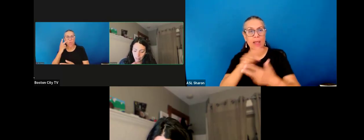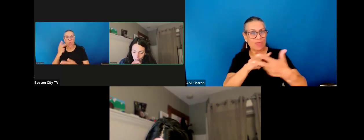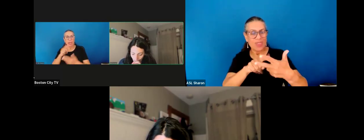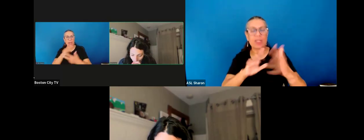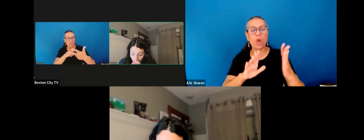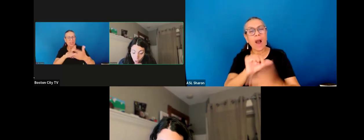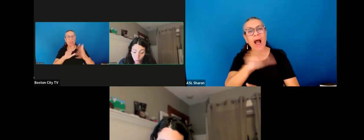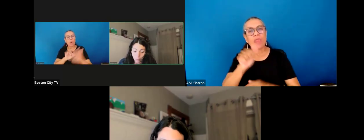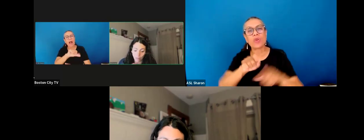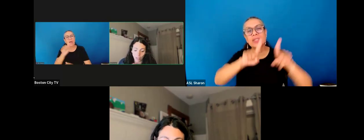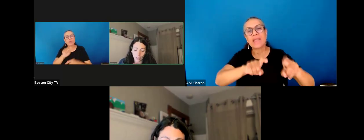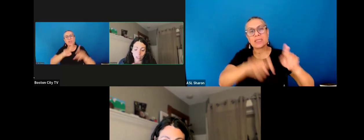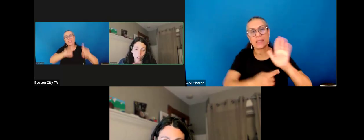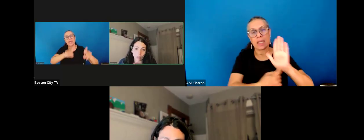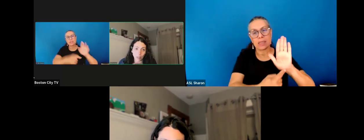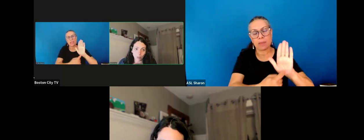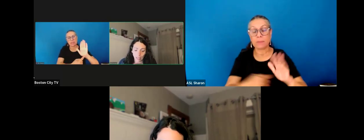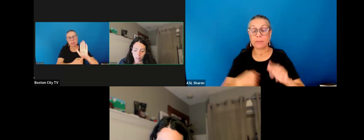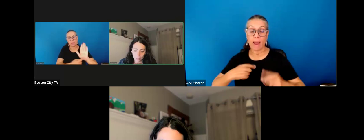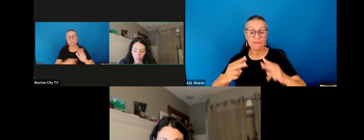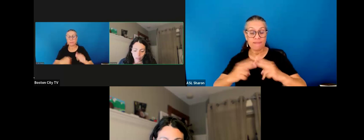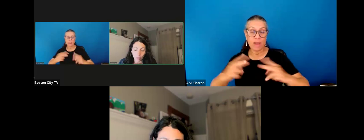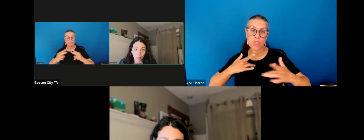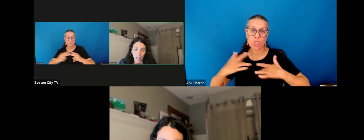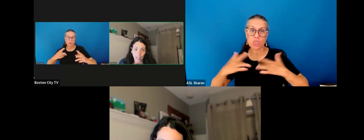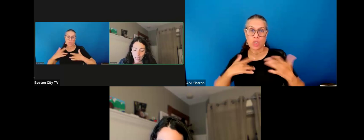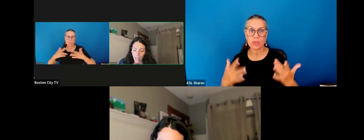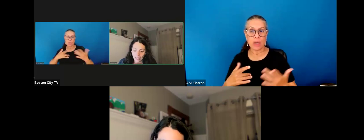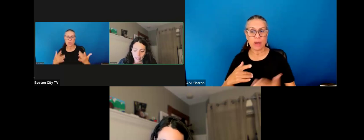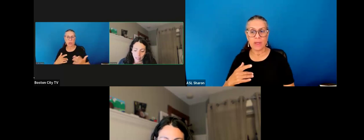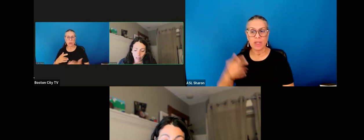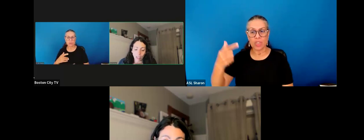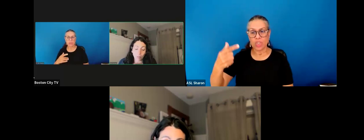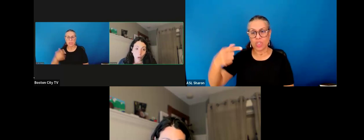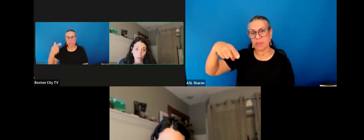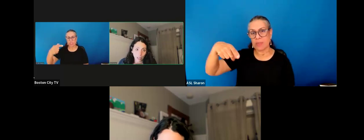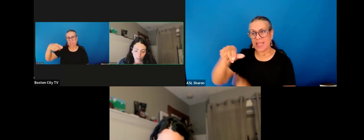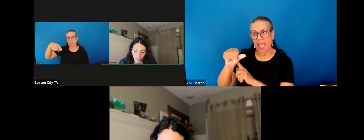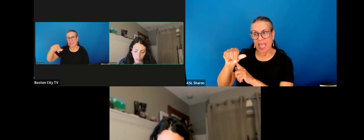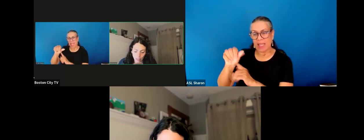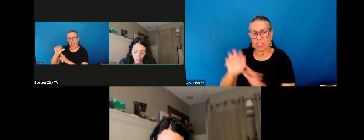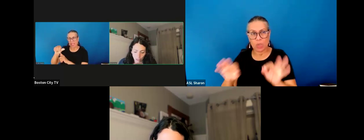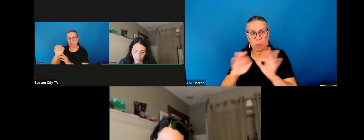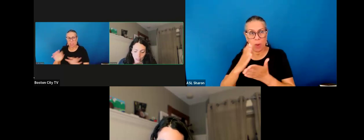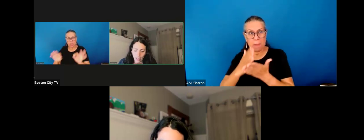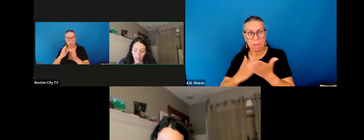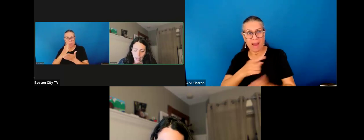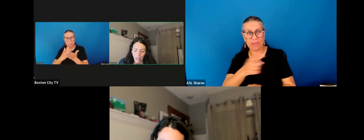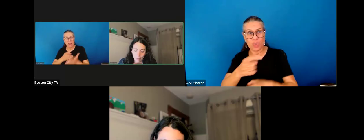composite. I do remain very concerned about the reliability of GPA as a significant component of admissions